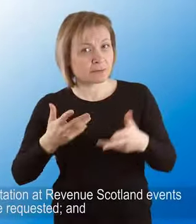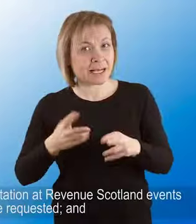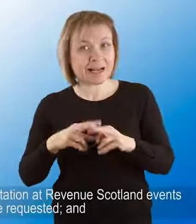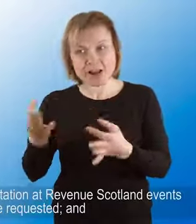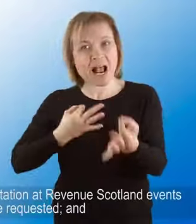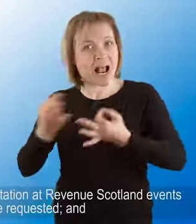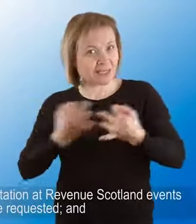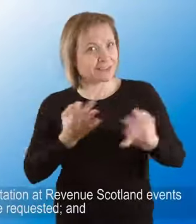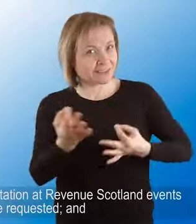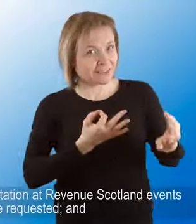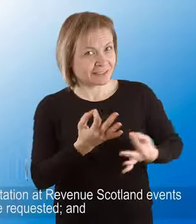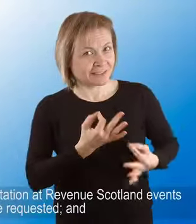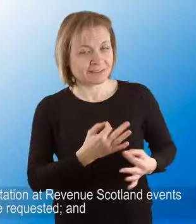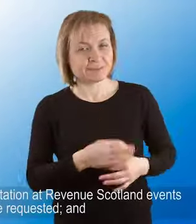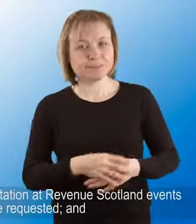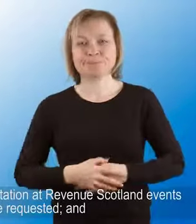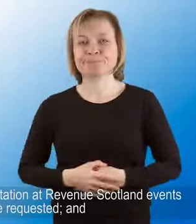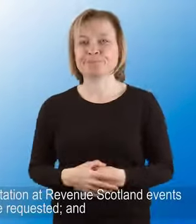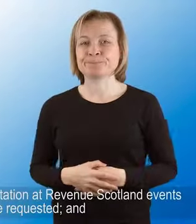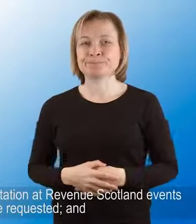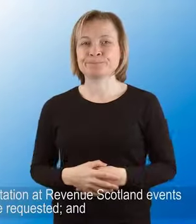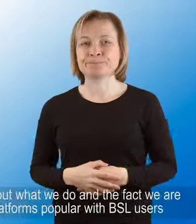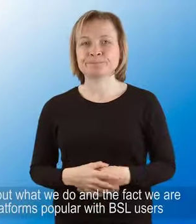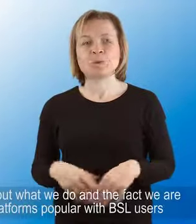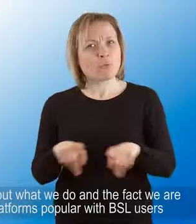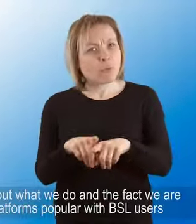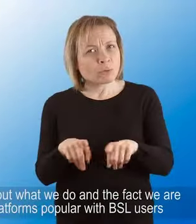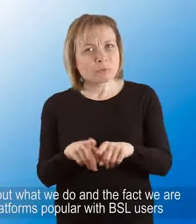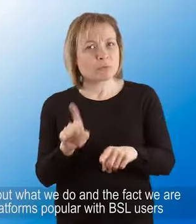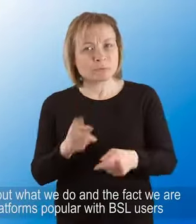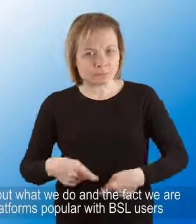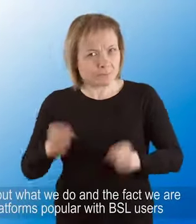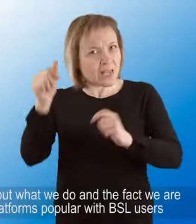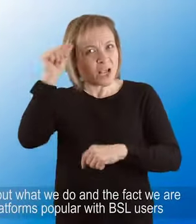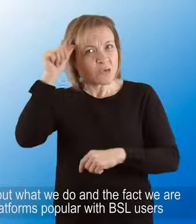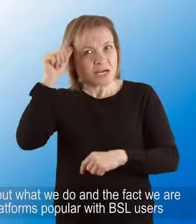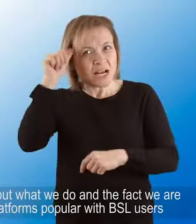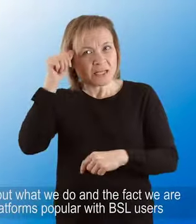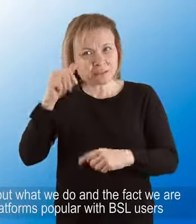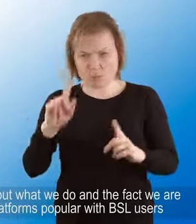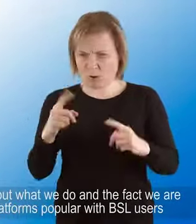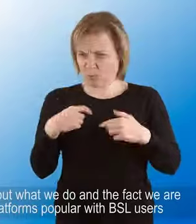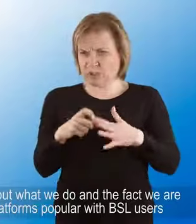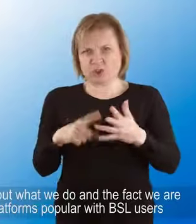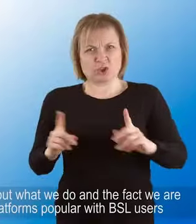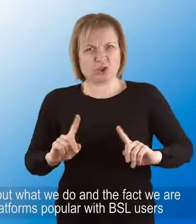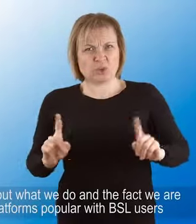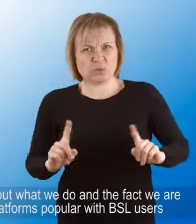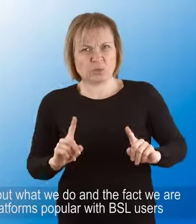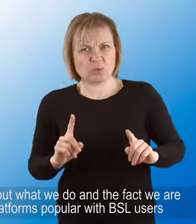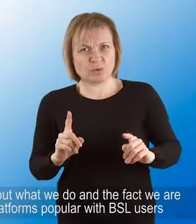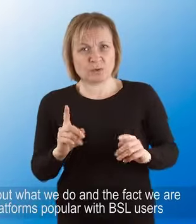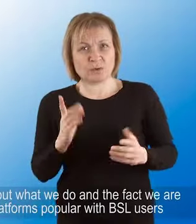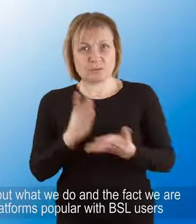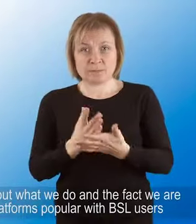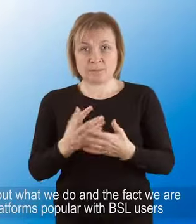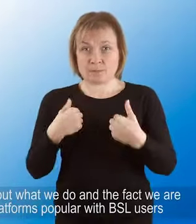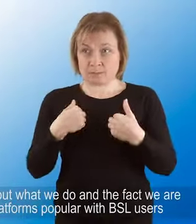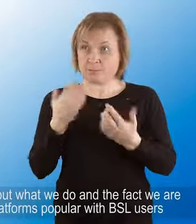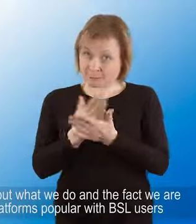Scotland events where requested. and raising awareness about what we do and the